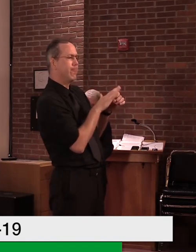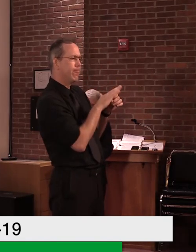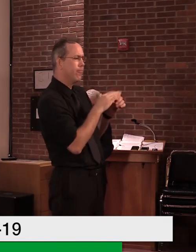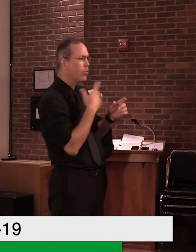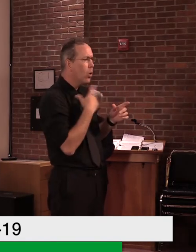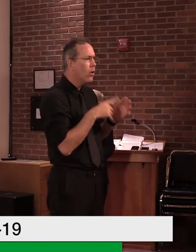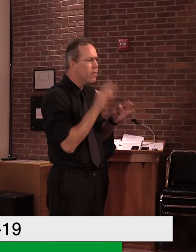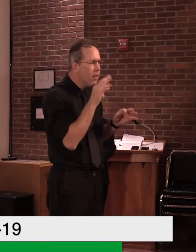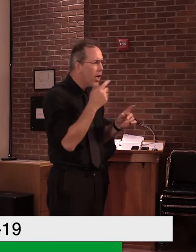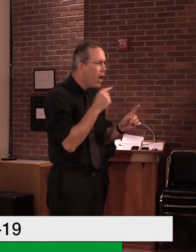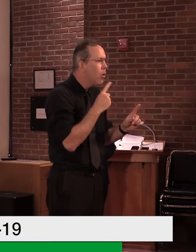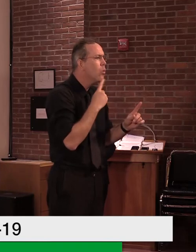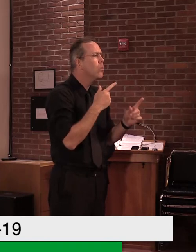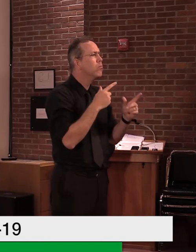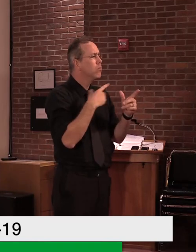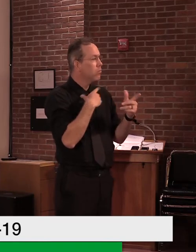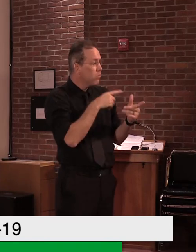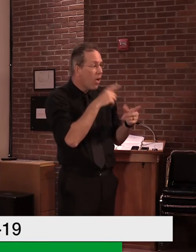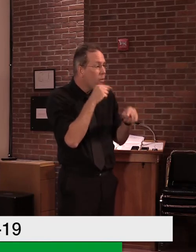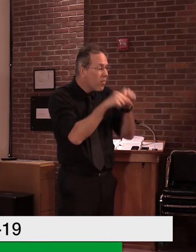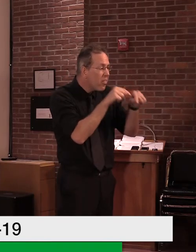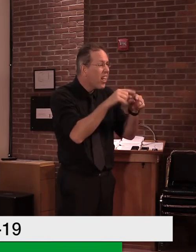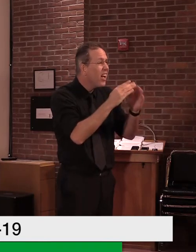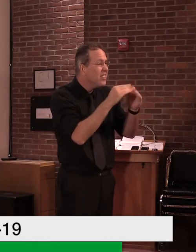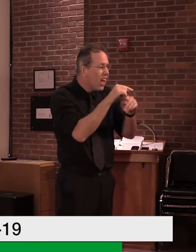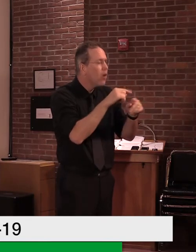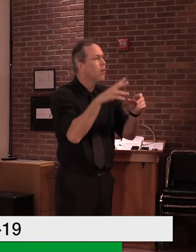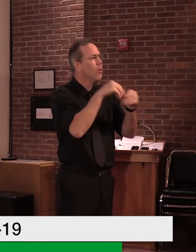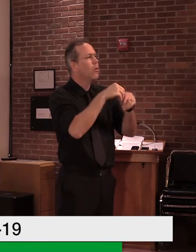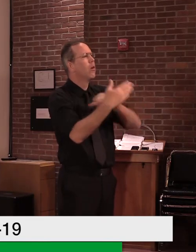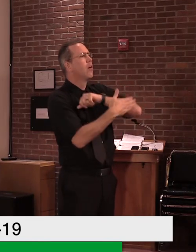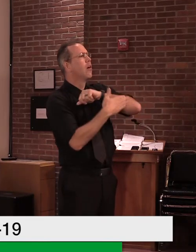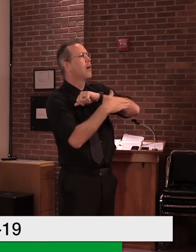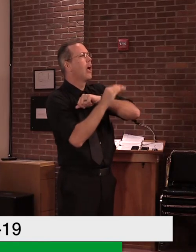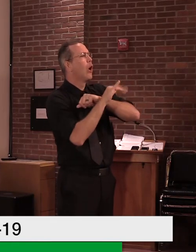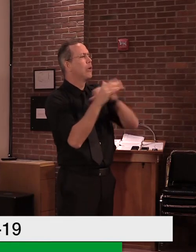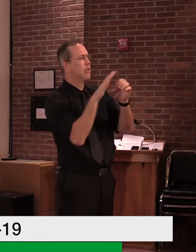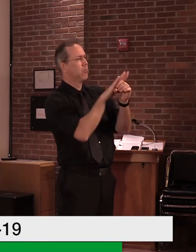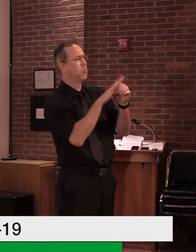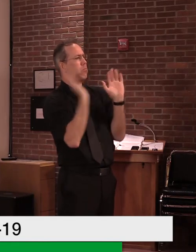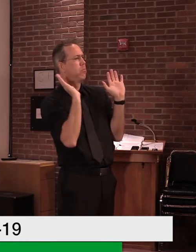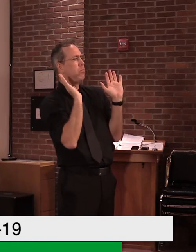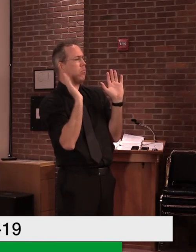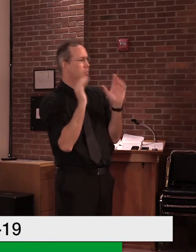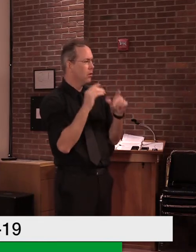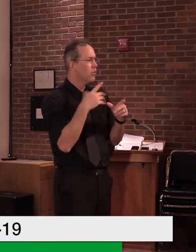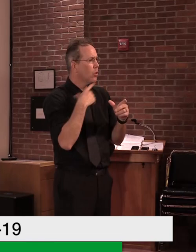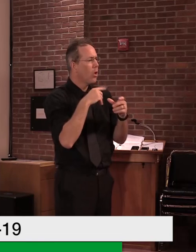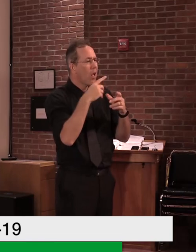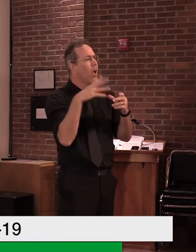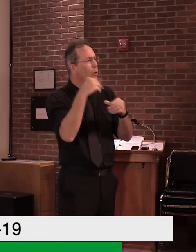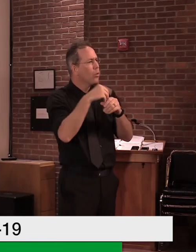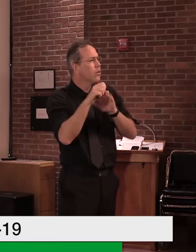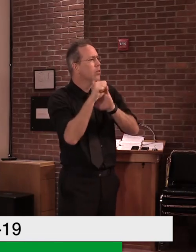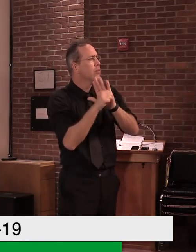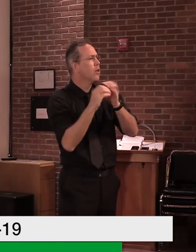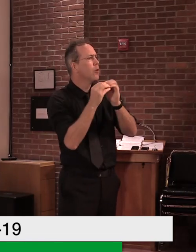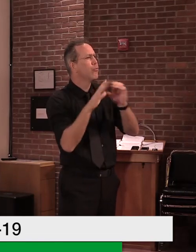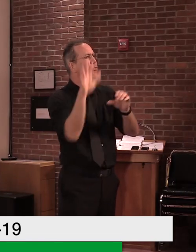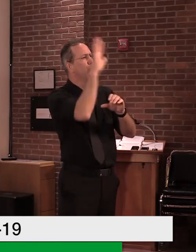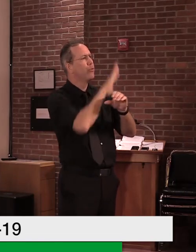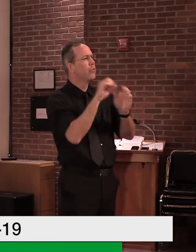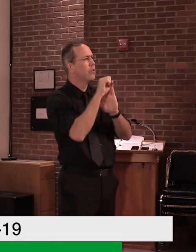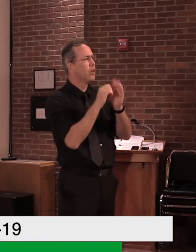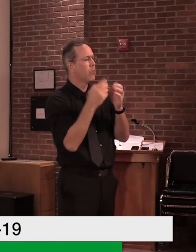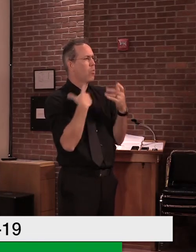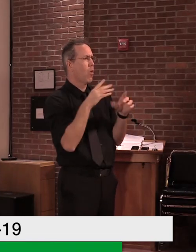the total state number. But we'll be able to give you the correct reason that I'm trying to read into here on